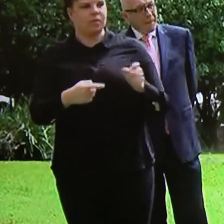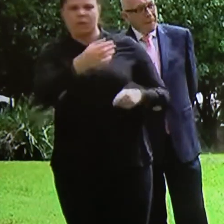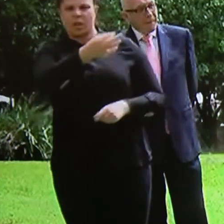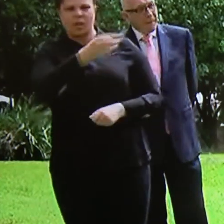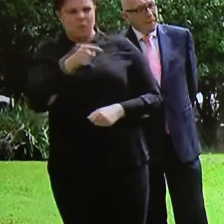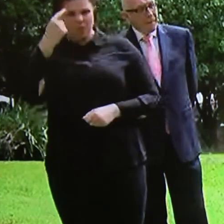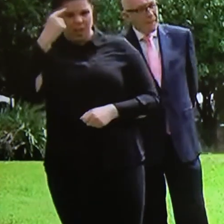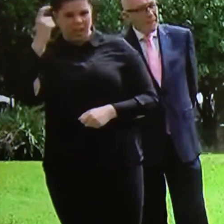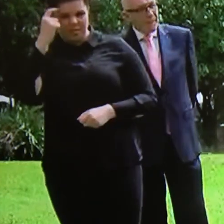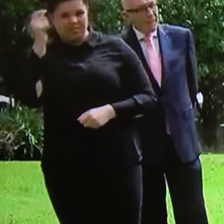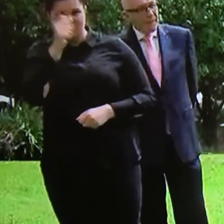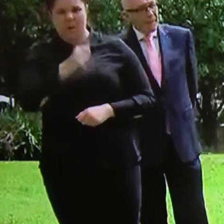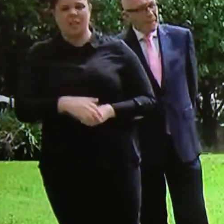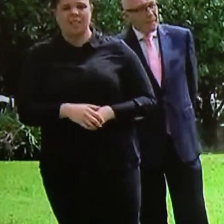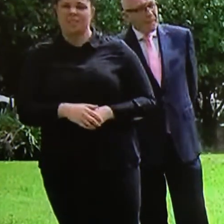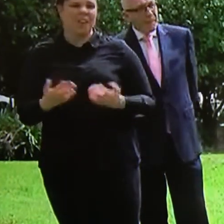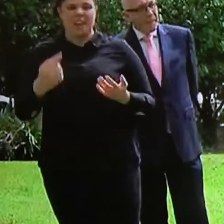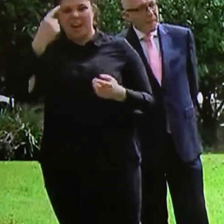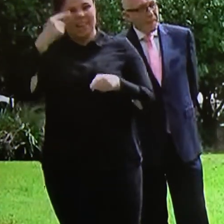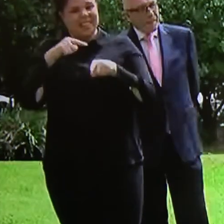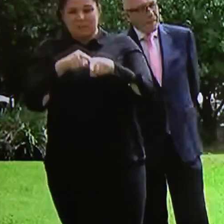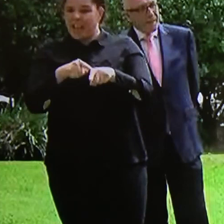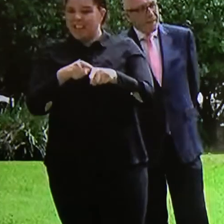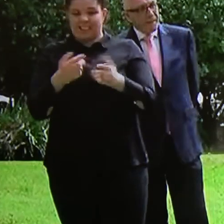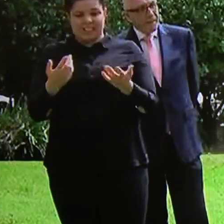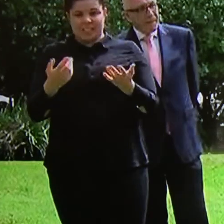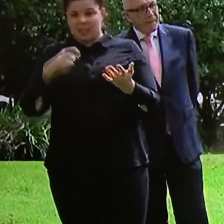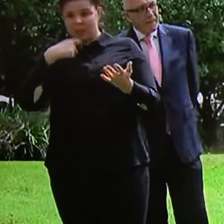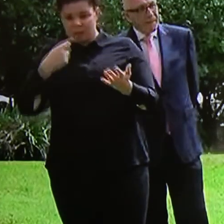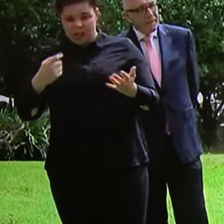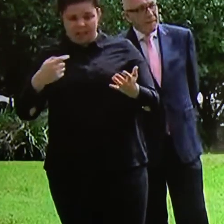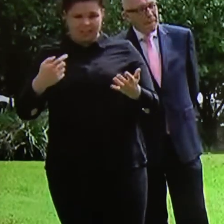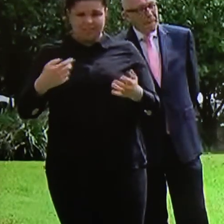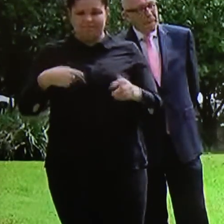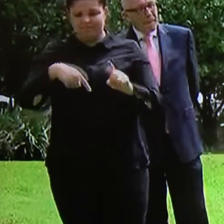And I think it depends on how that will be done.